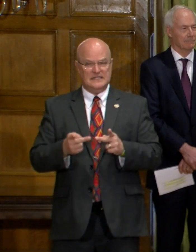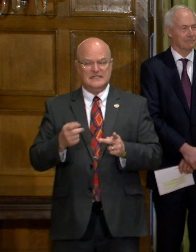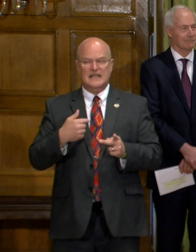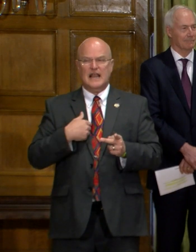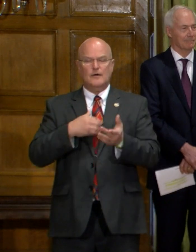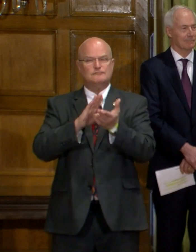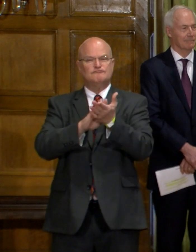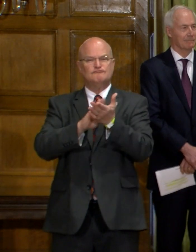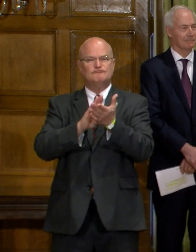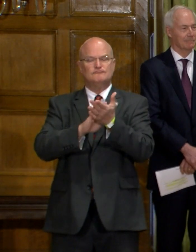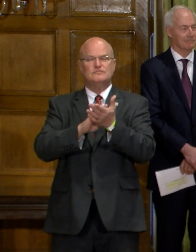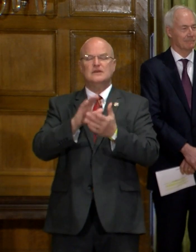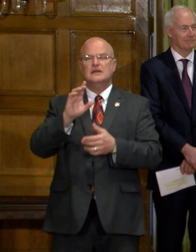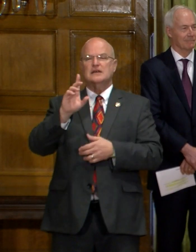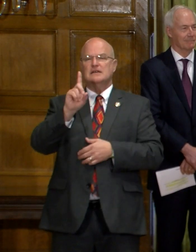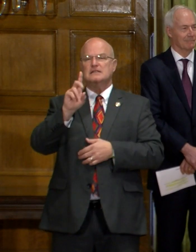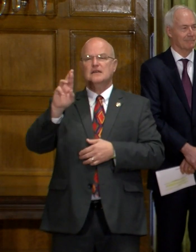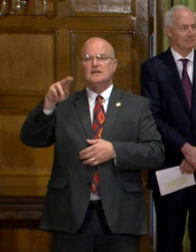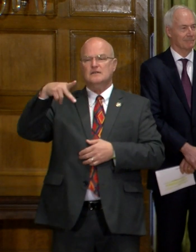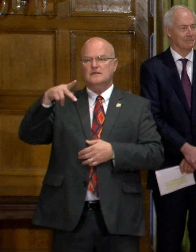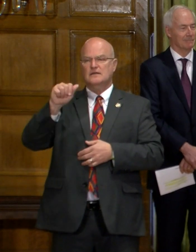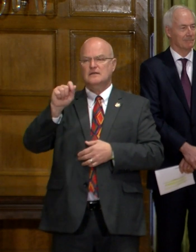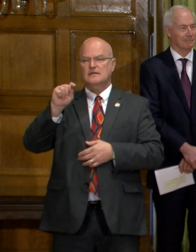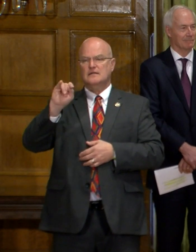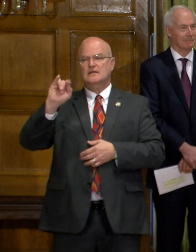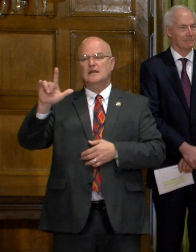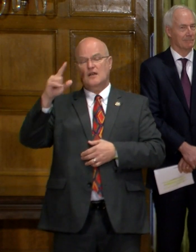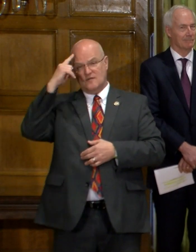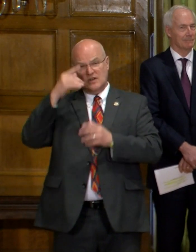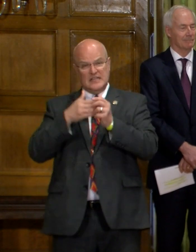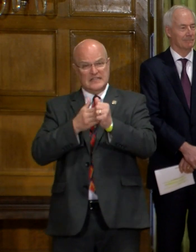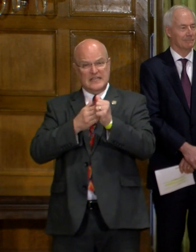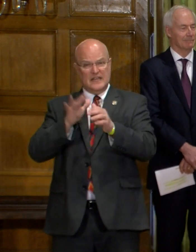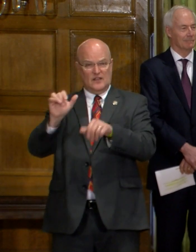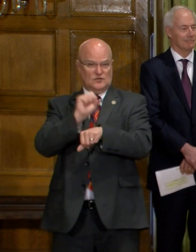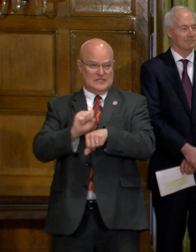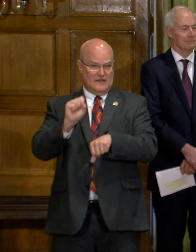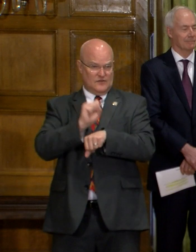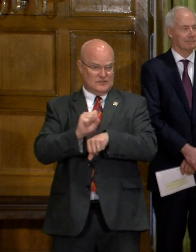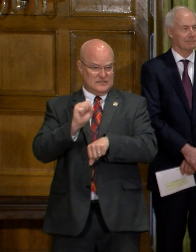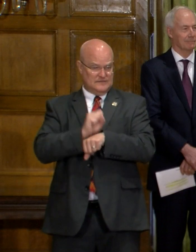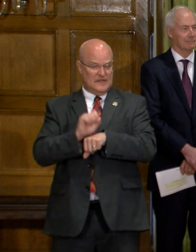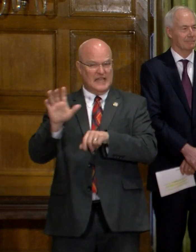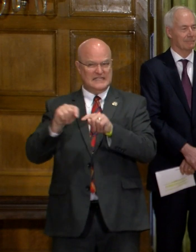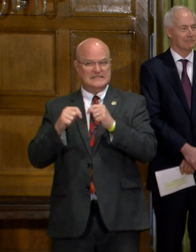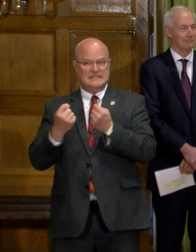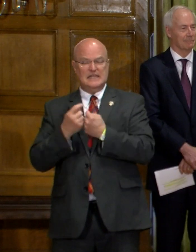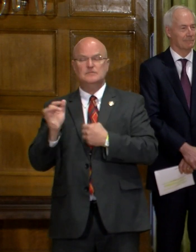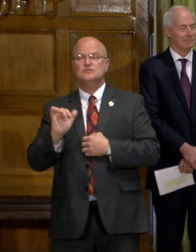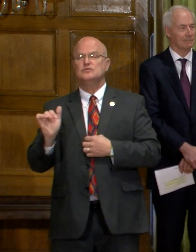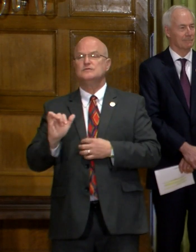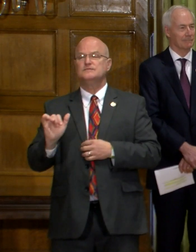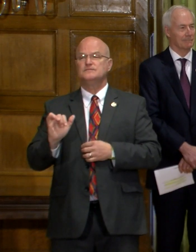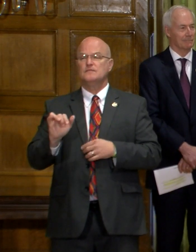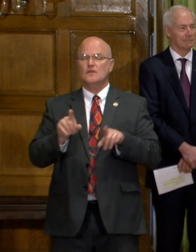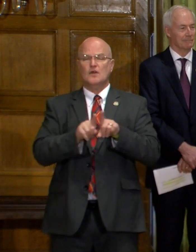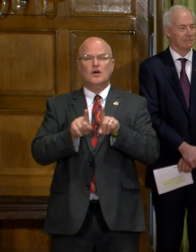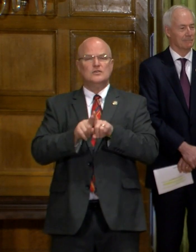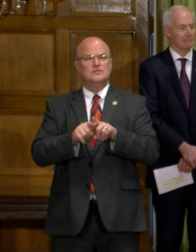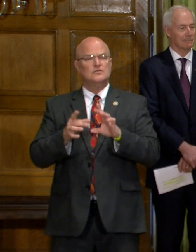shout out to Dr. Naveen Patil and his team who are leading those efforts. The second, I want to talk